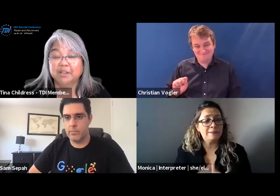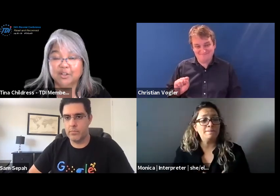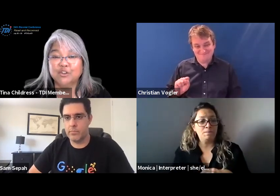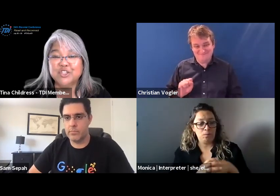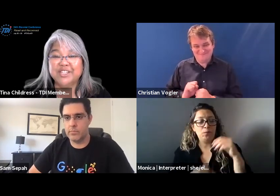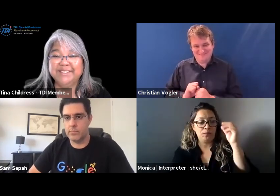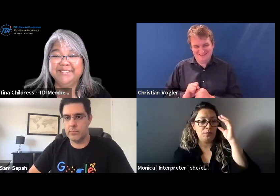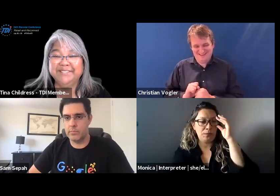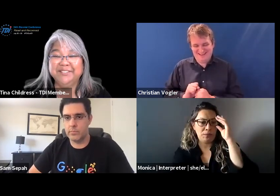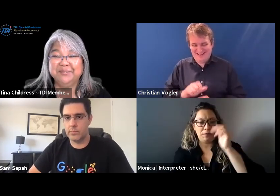Christian?